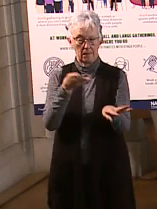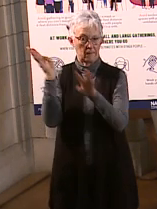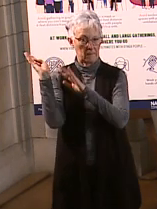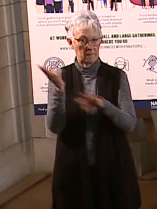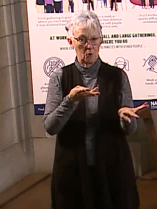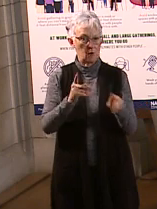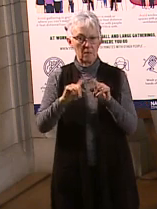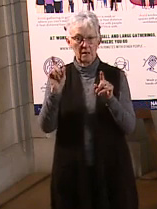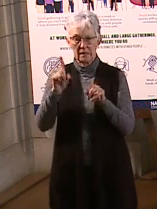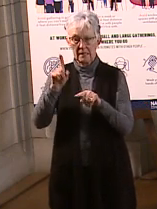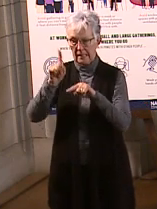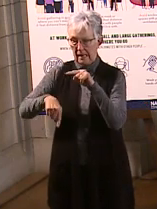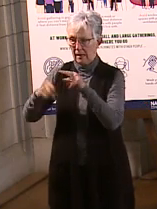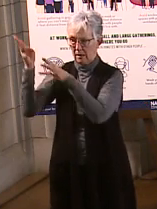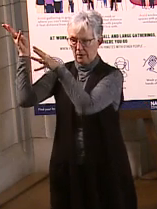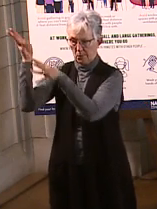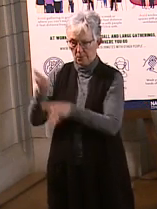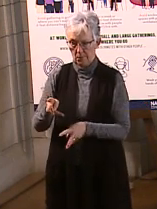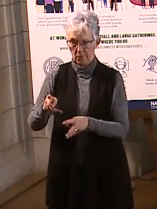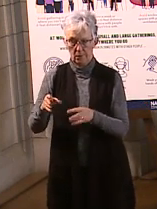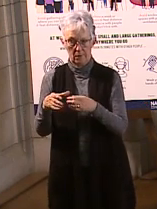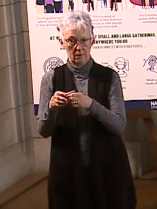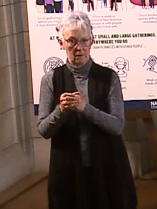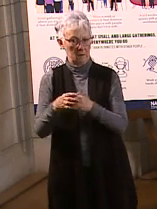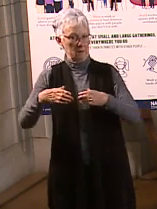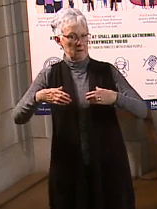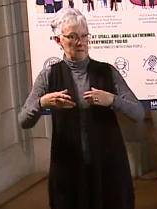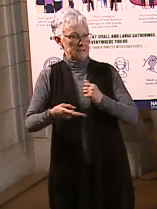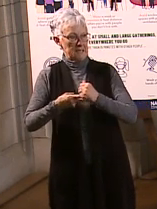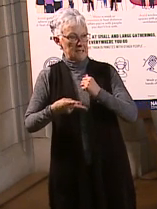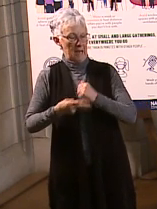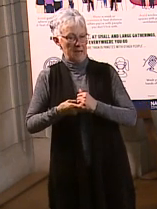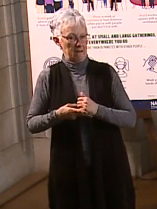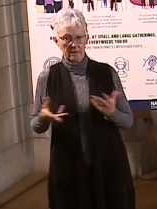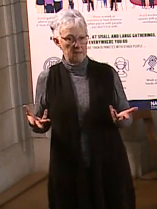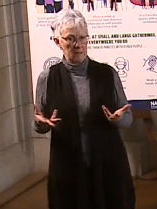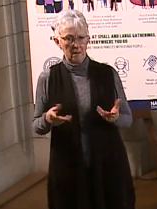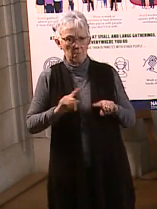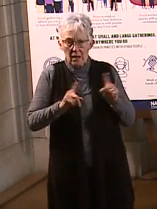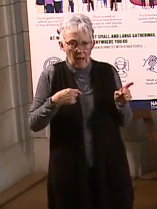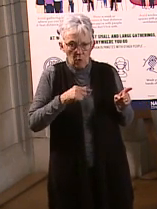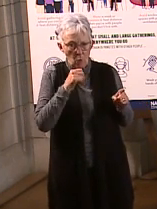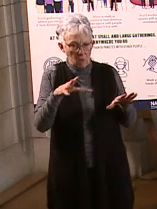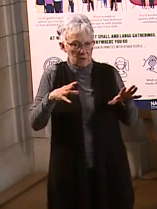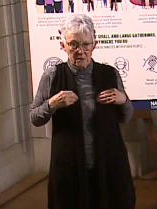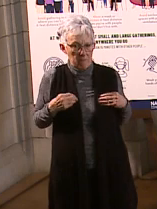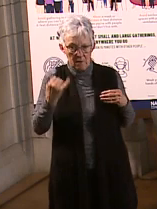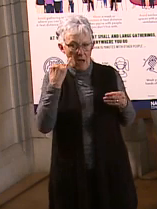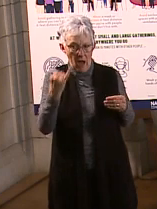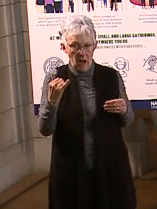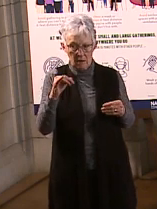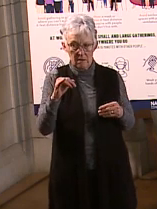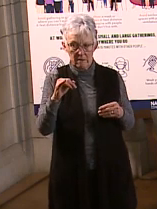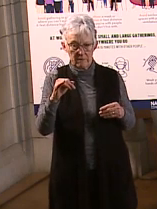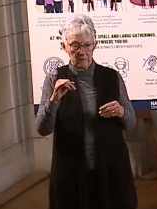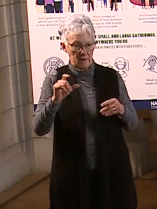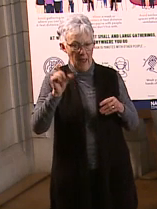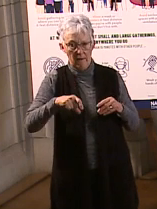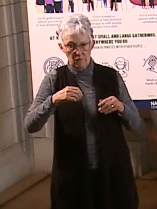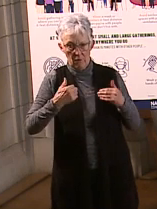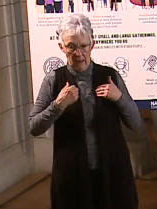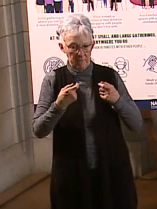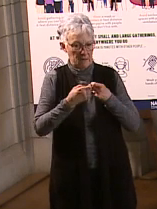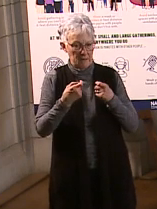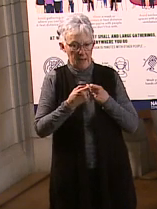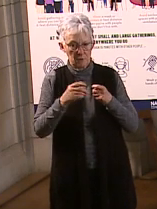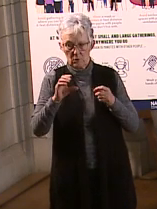this to happen again. Again, this is the United States, so this is not acceptable to have rolling blackouts on this. So we need to have a robust energy grid that has the proper